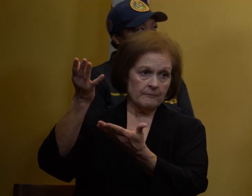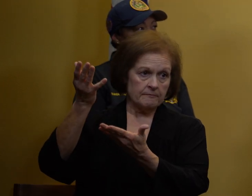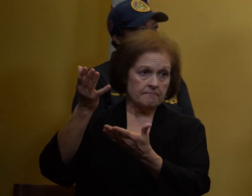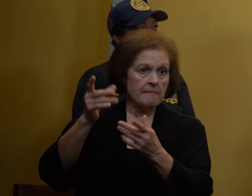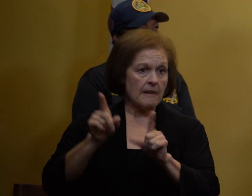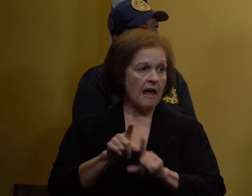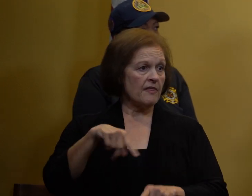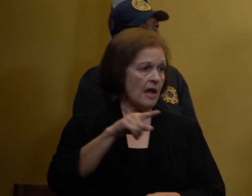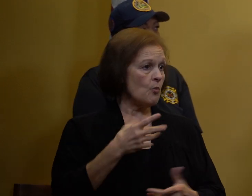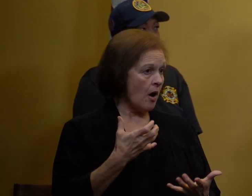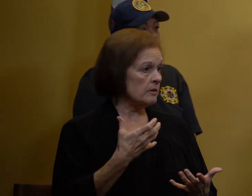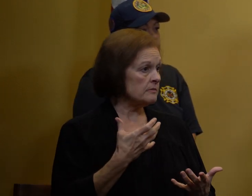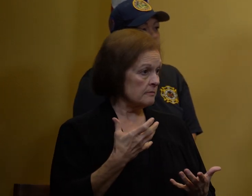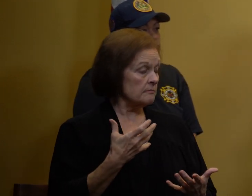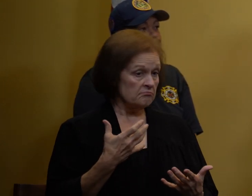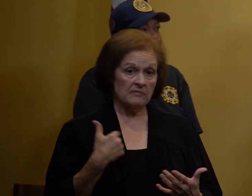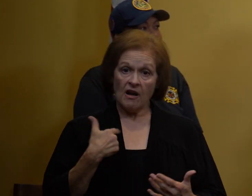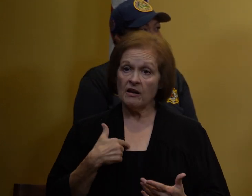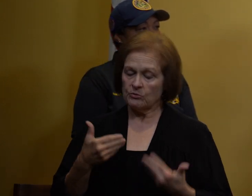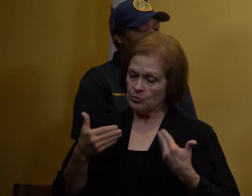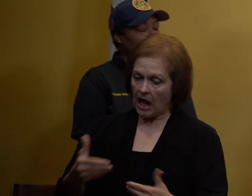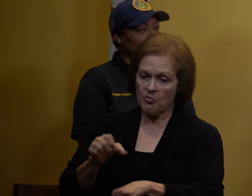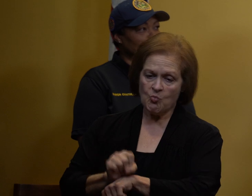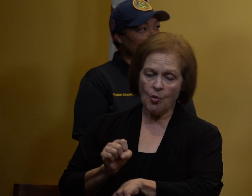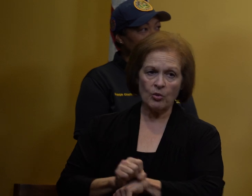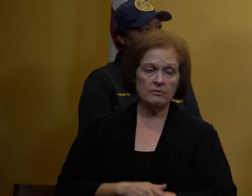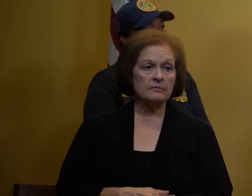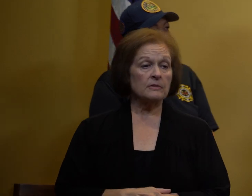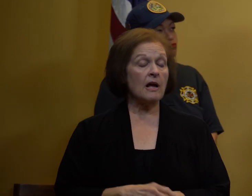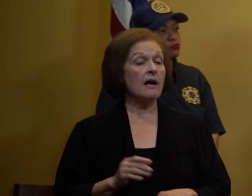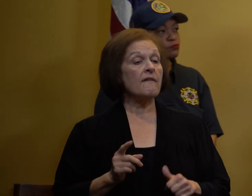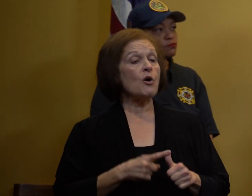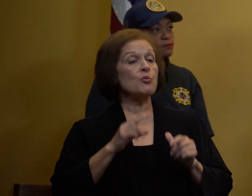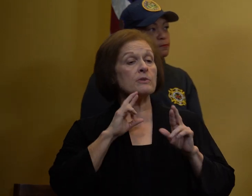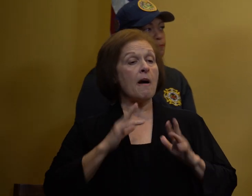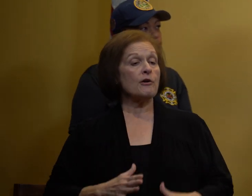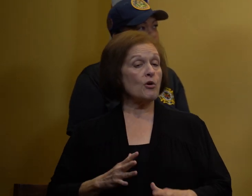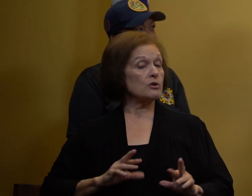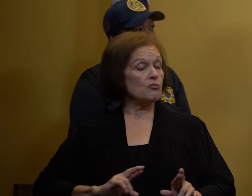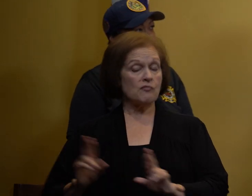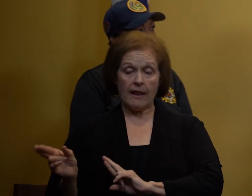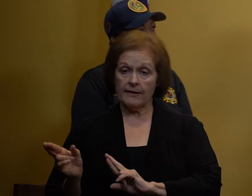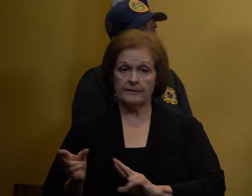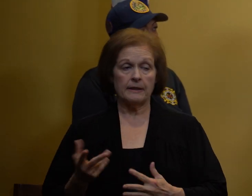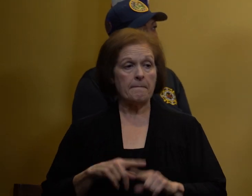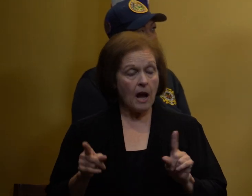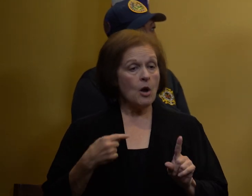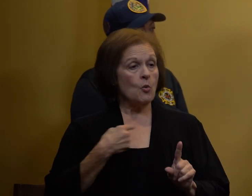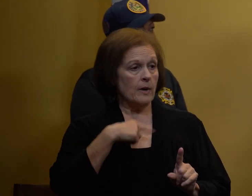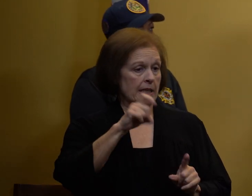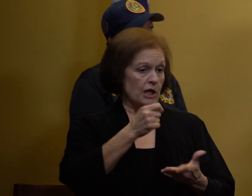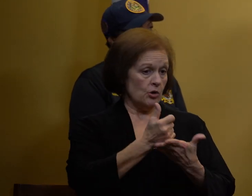us to, by going to work as first responders. The first responders are prepared, they're ready for whatever may come, but we need your help